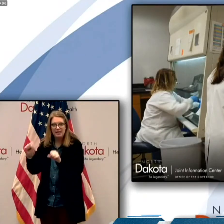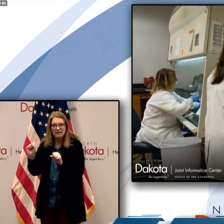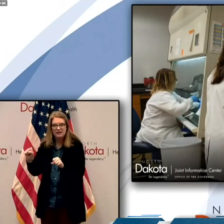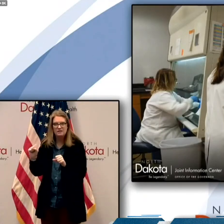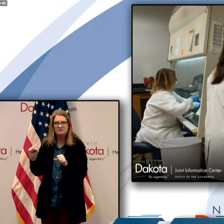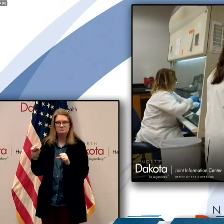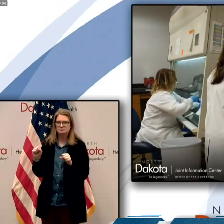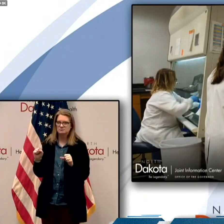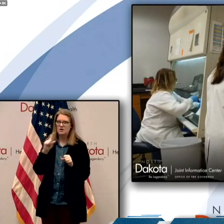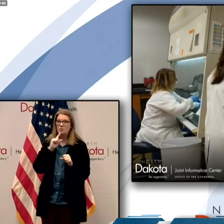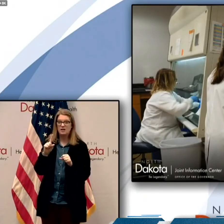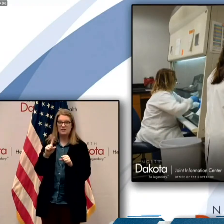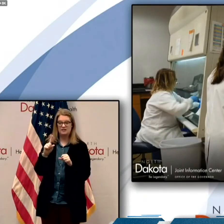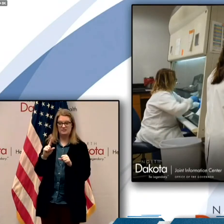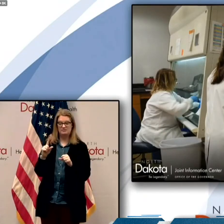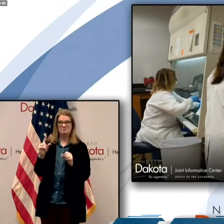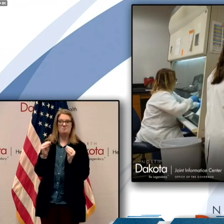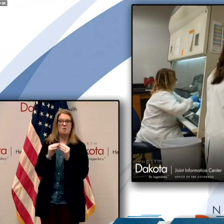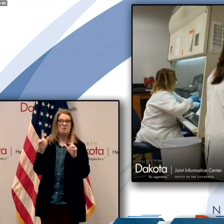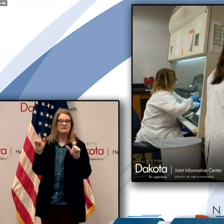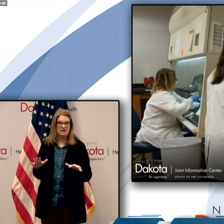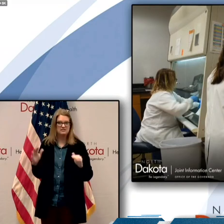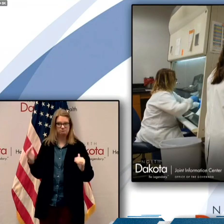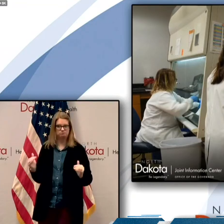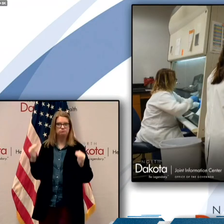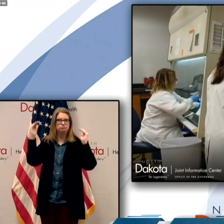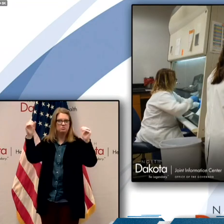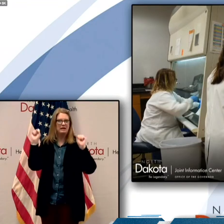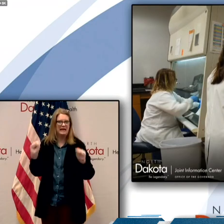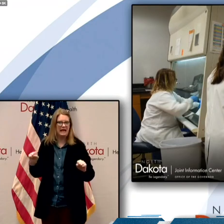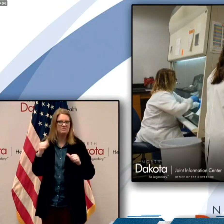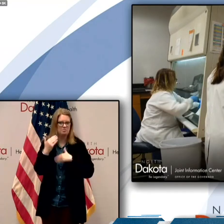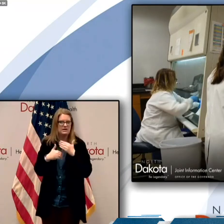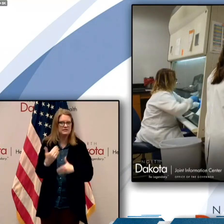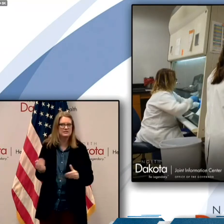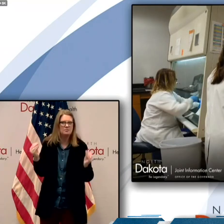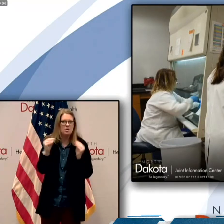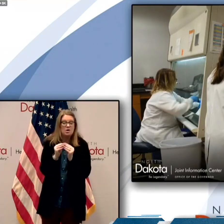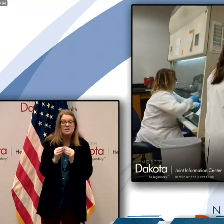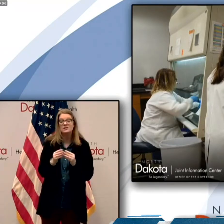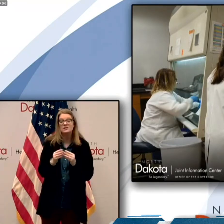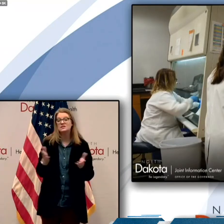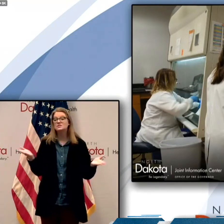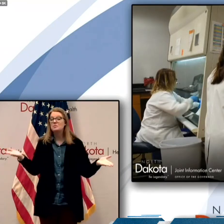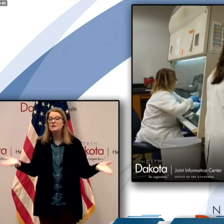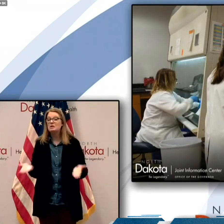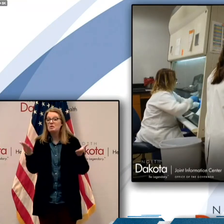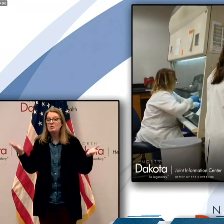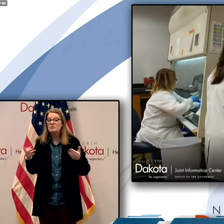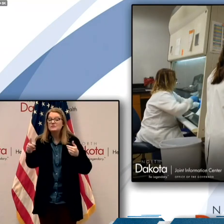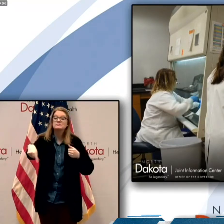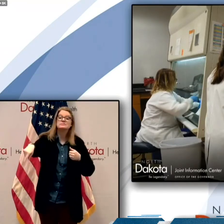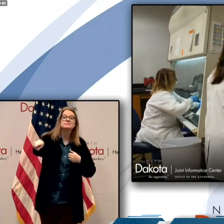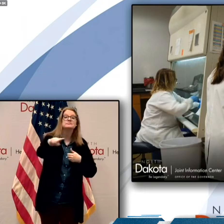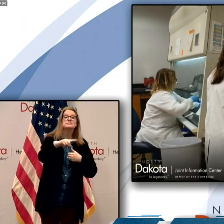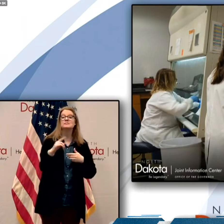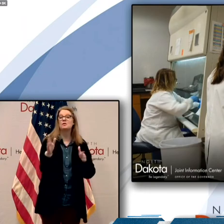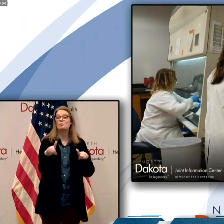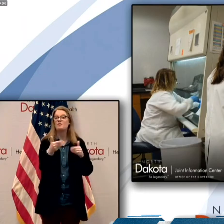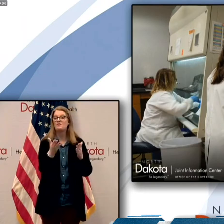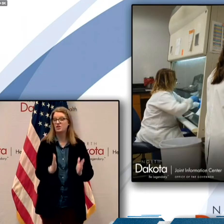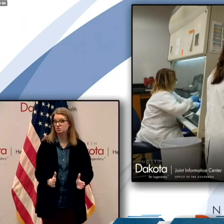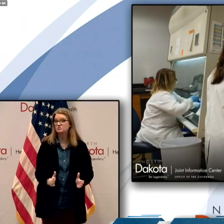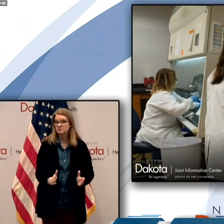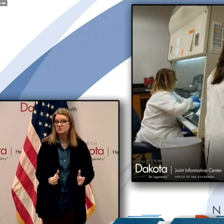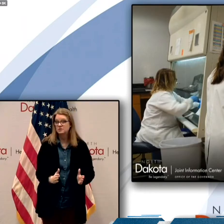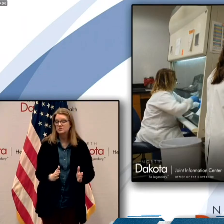substantially higher number. So again, would encourage all of our providers, the way we get ourselves back